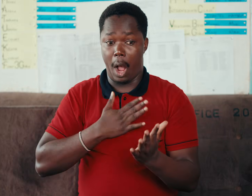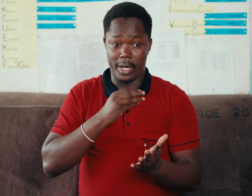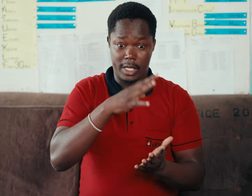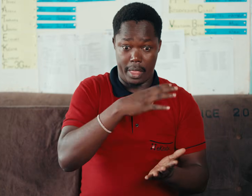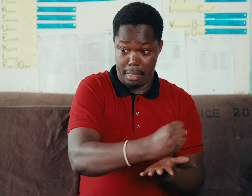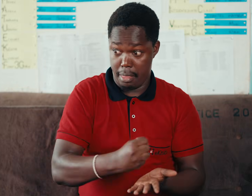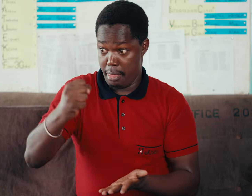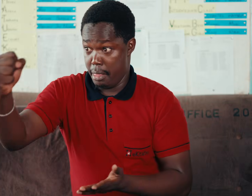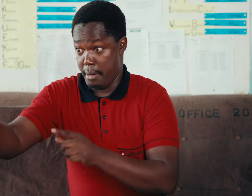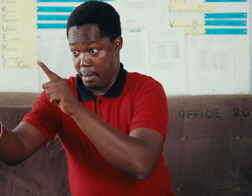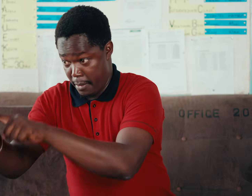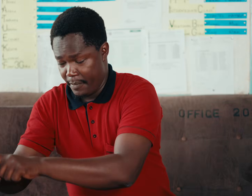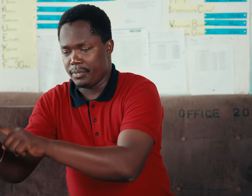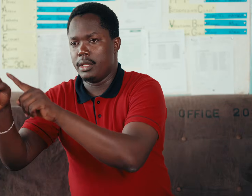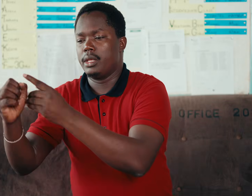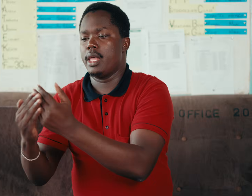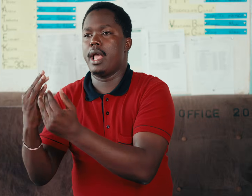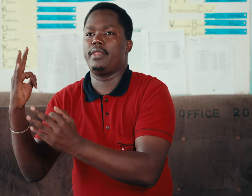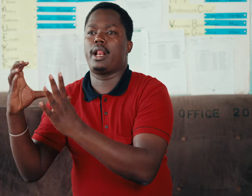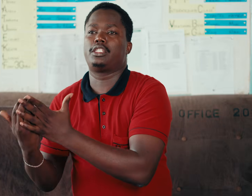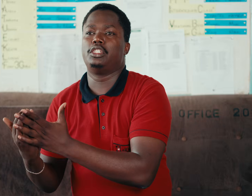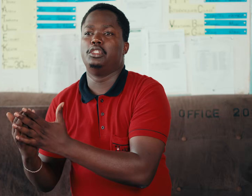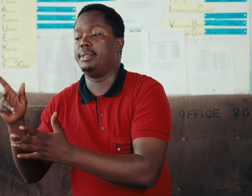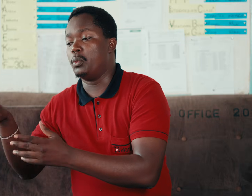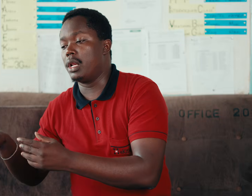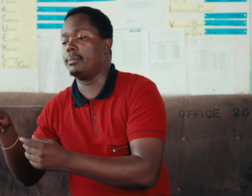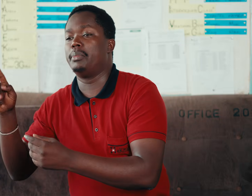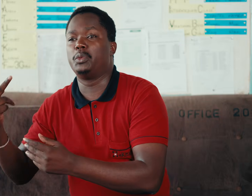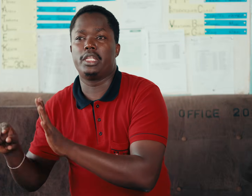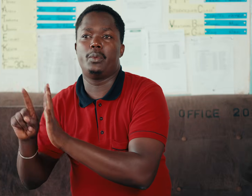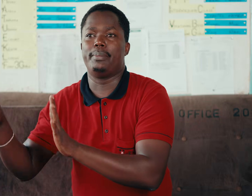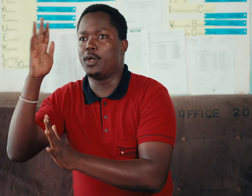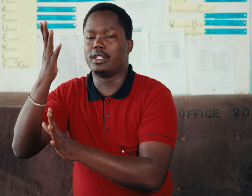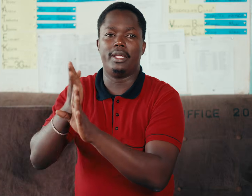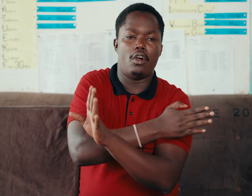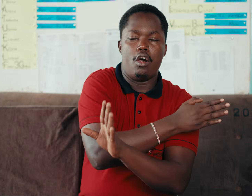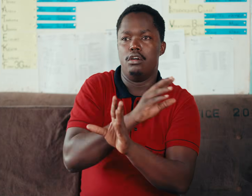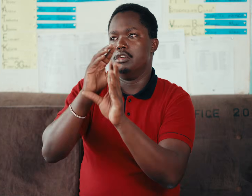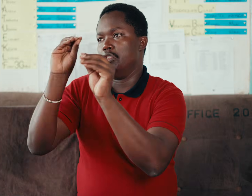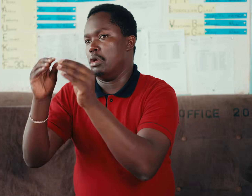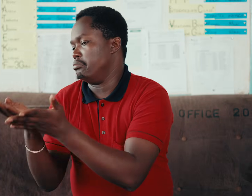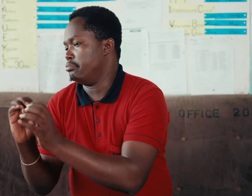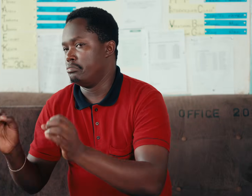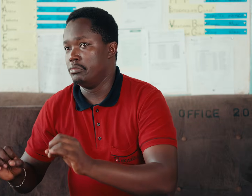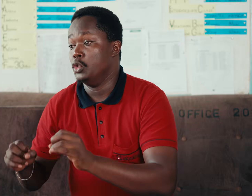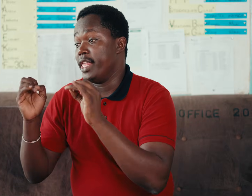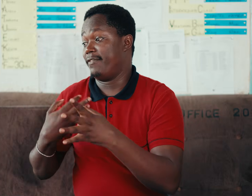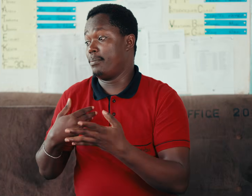no teachers. So when we give them a teacher, they're normally in charge of maybe 3 classes because the rest of the classes do not have